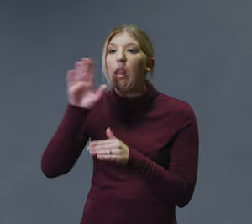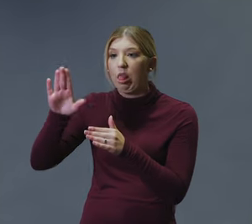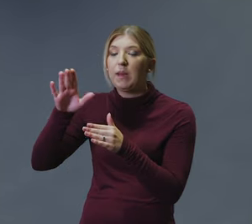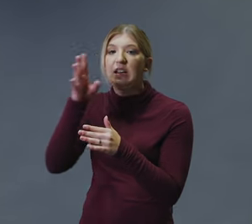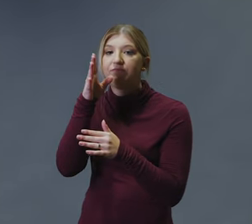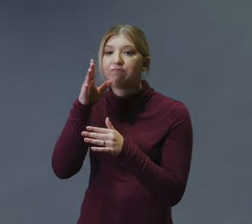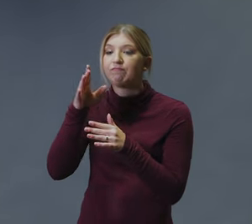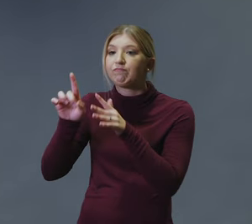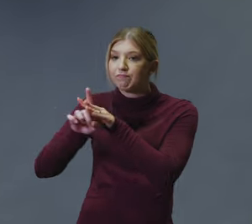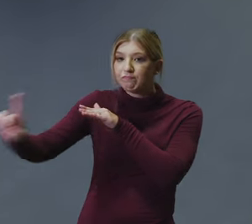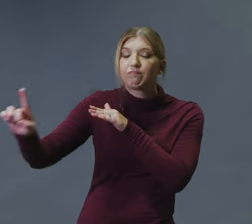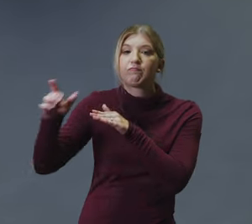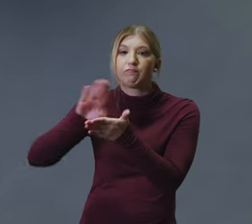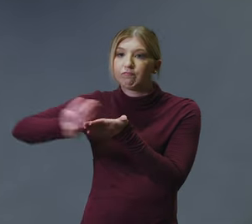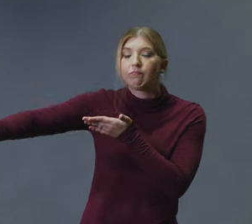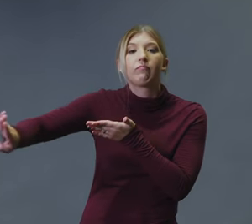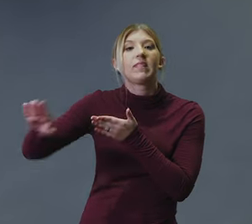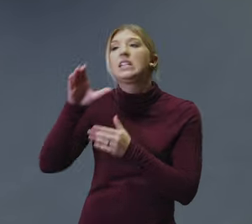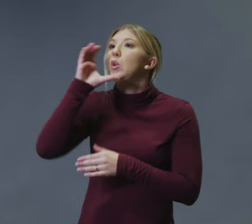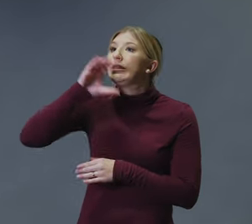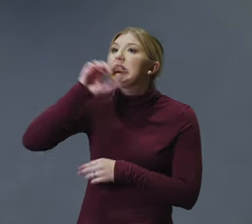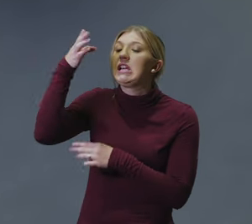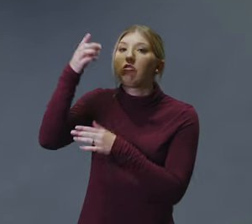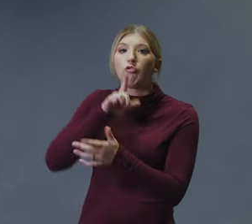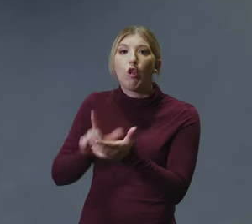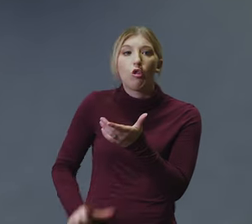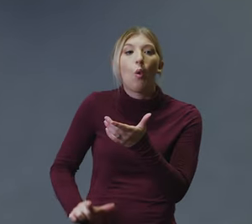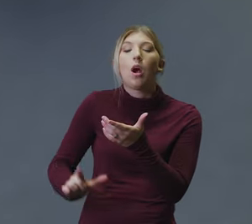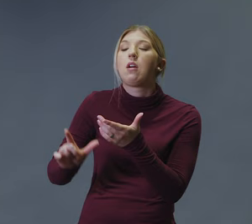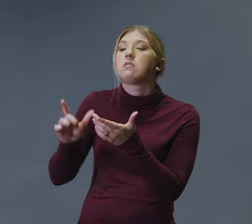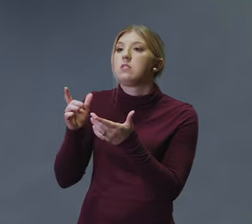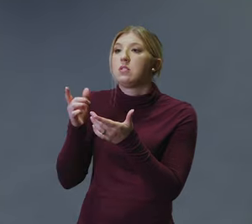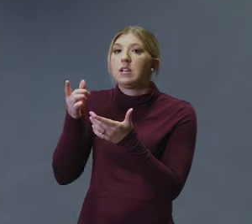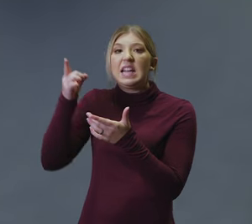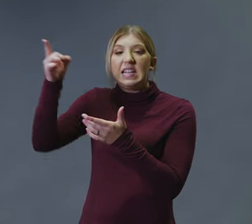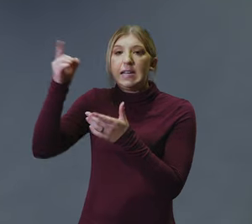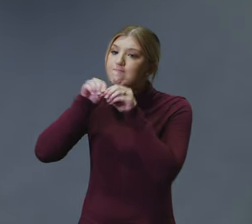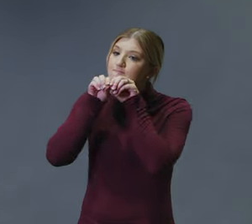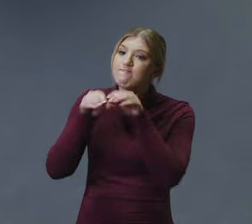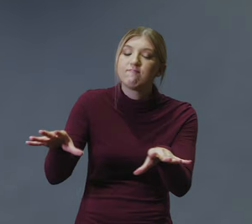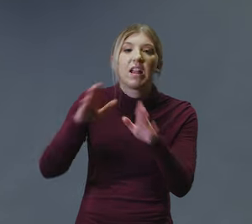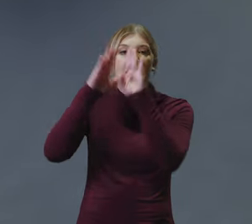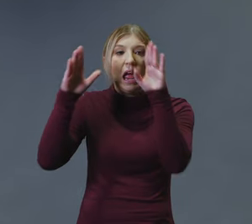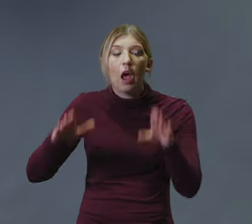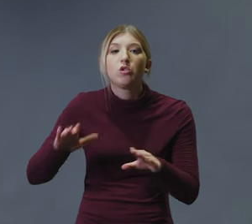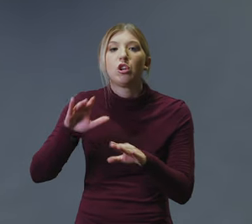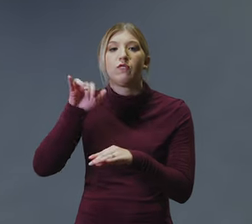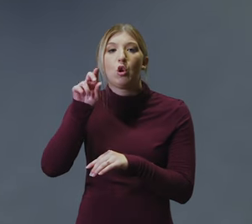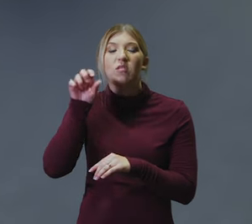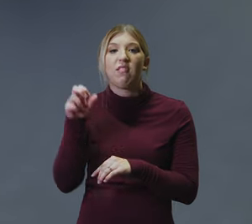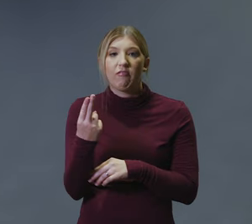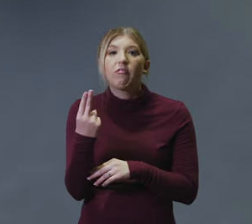come to nothing. Seek the Lord and live, lest he break out like fire in the house of Joseph, and it devour, with none